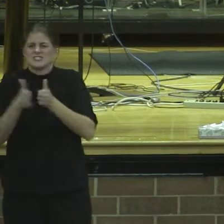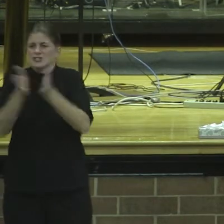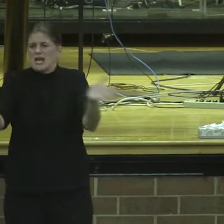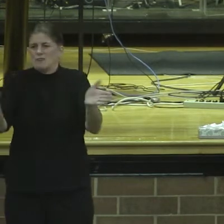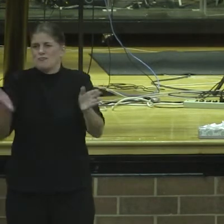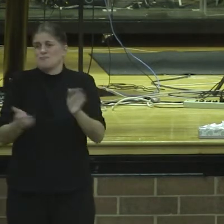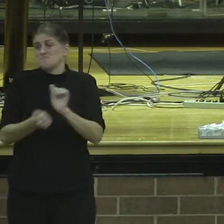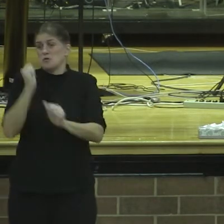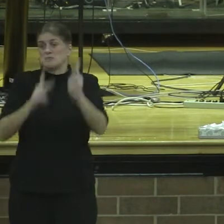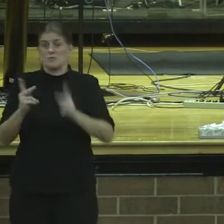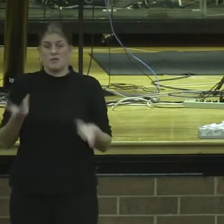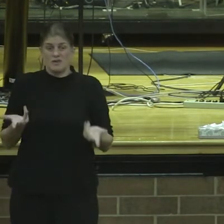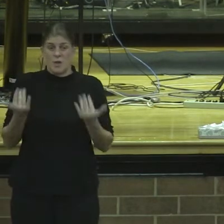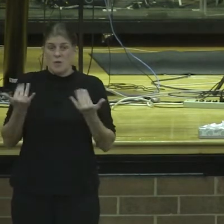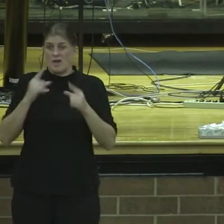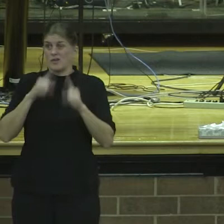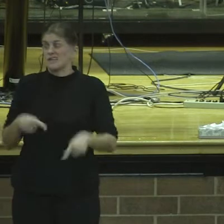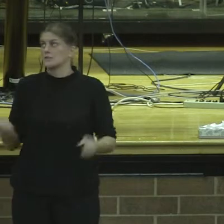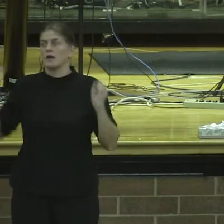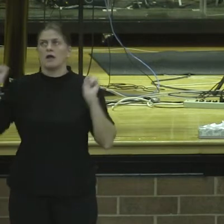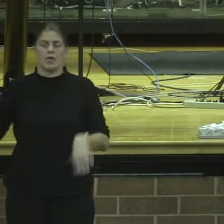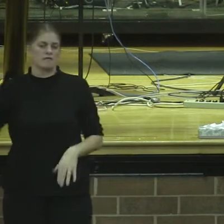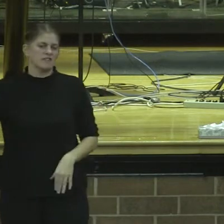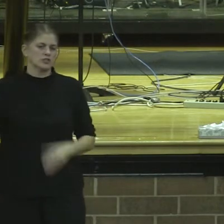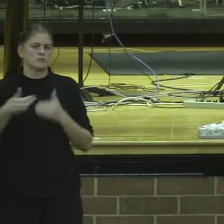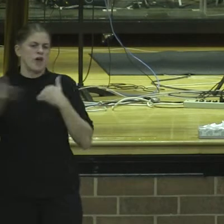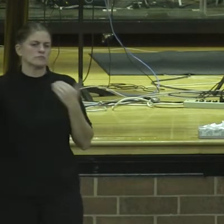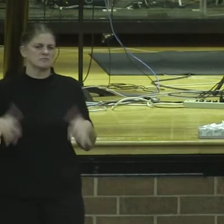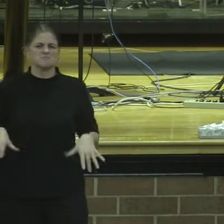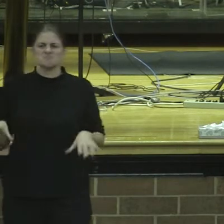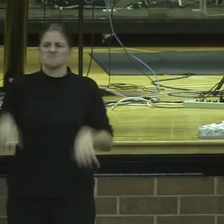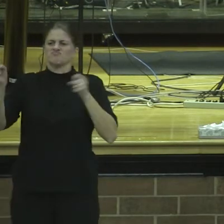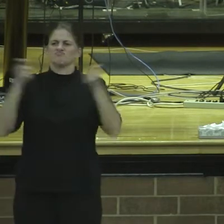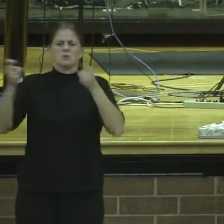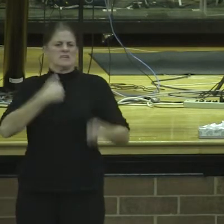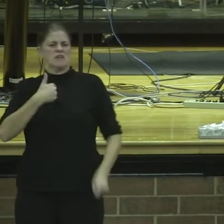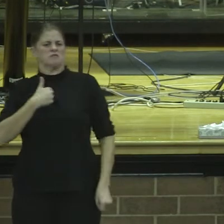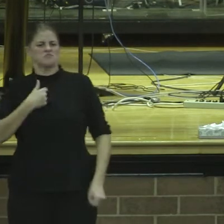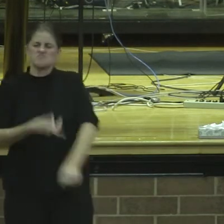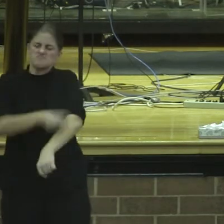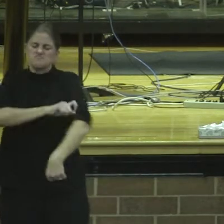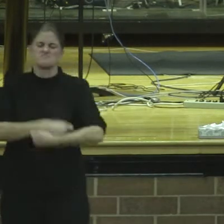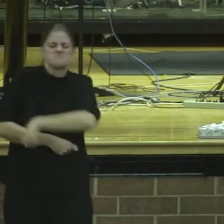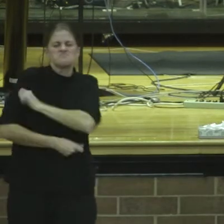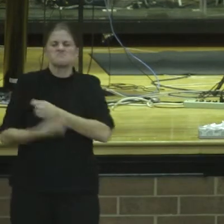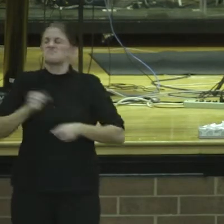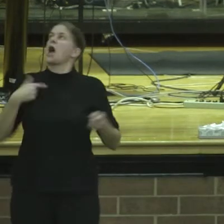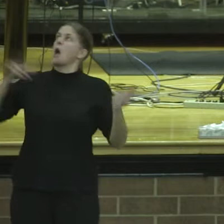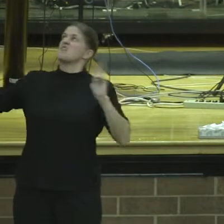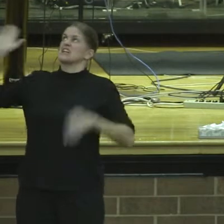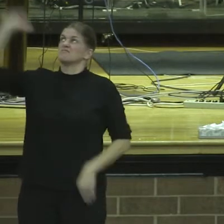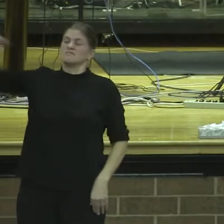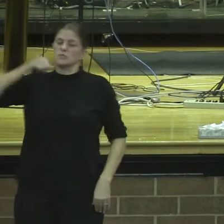prayers, when they don't fit our timetable, we're done. Let's move on. Let's take action. We try to handle it ourselves. We roll up our sleeves and we're like, all right, God, I got it from